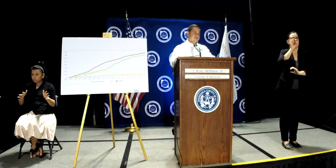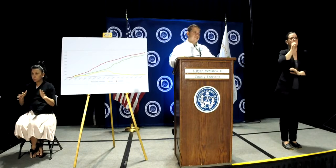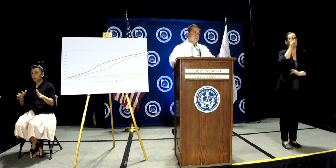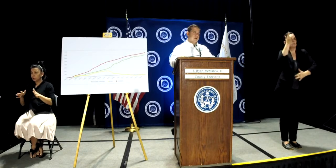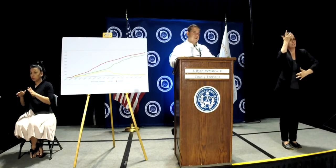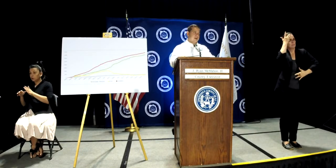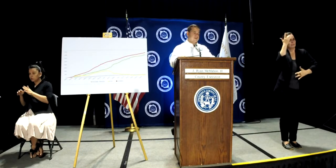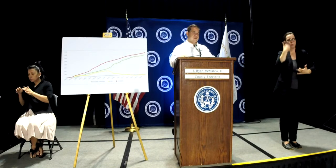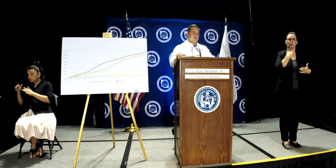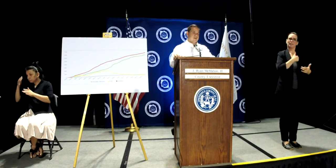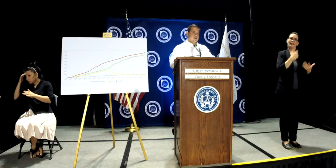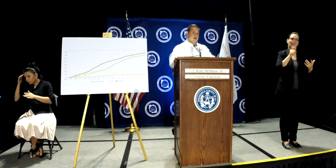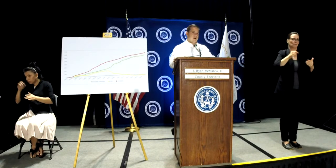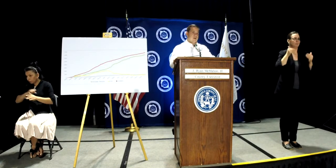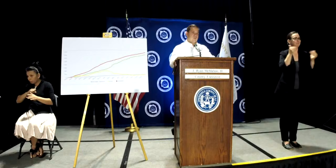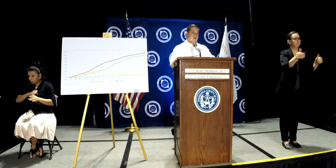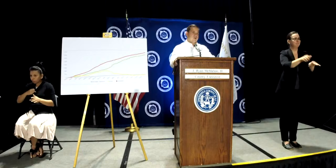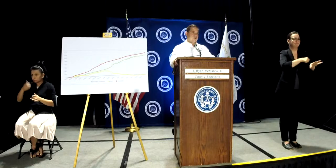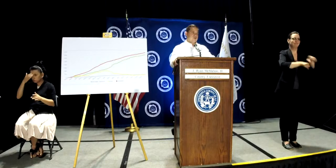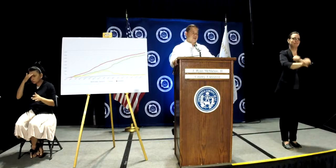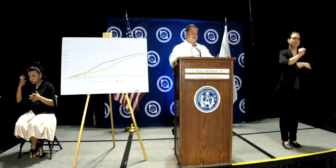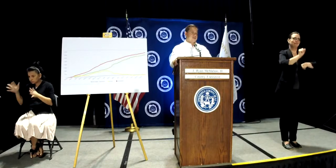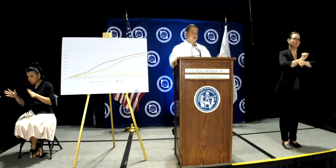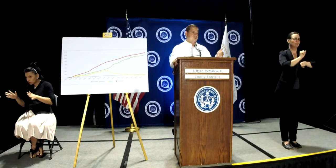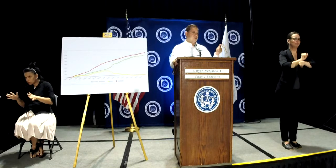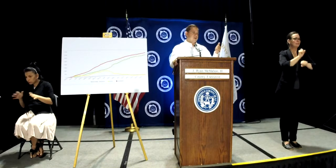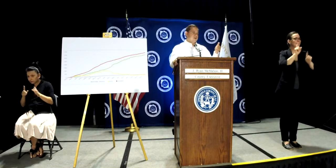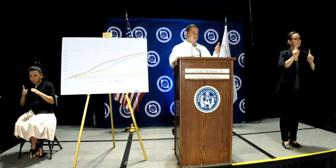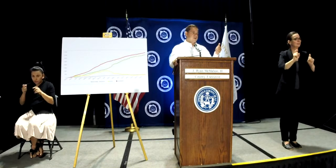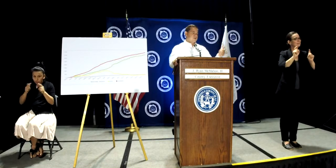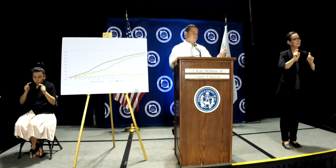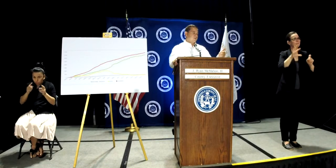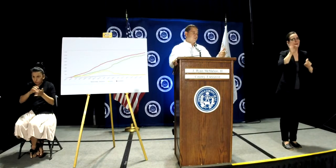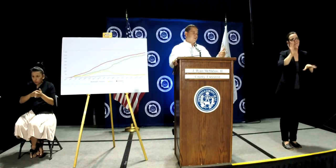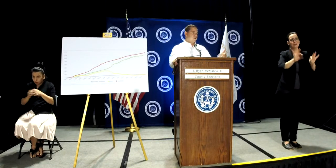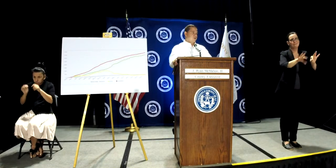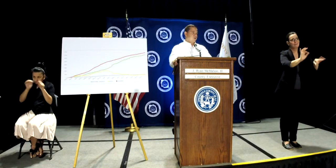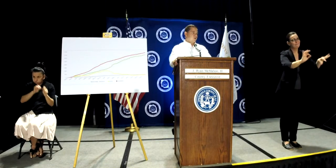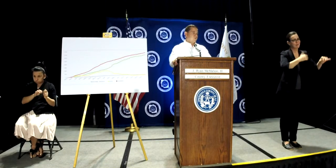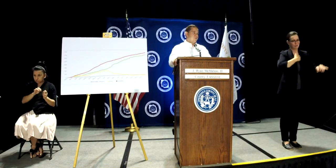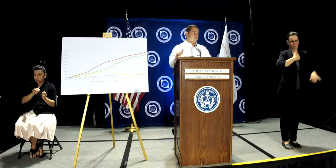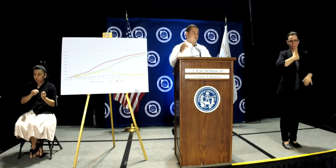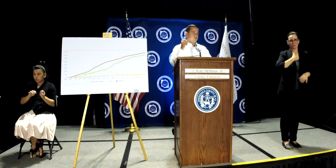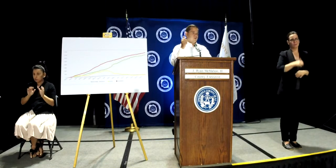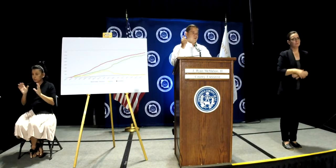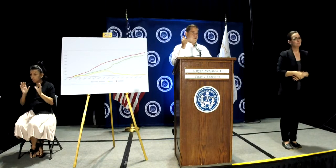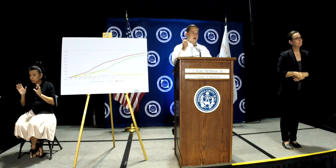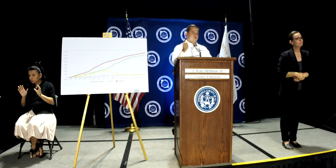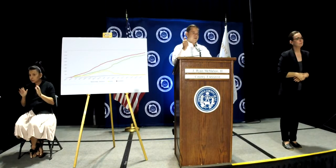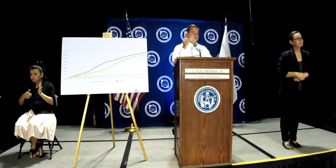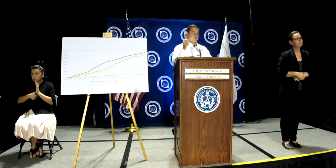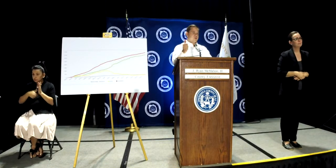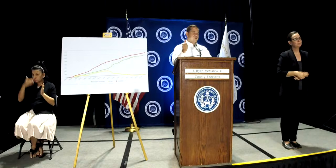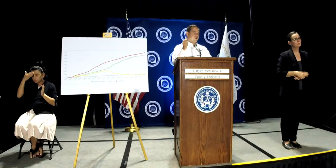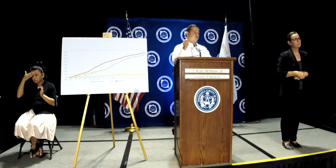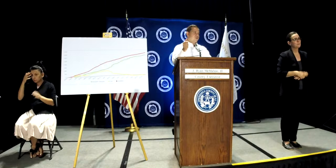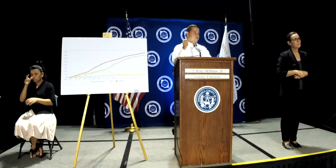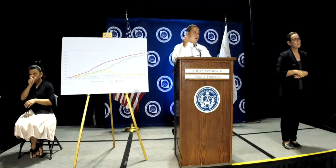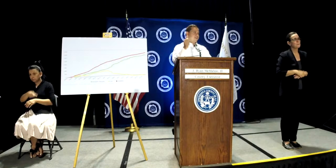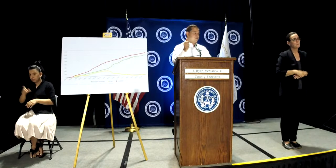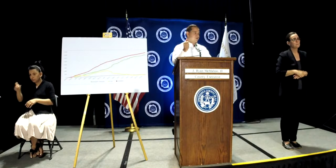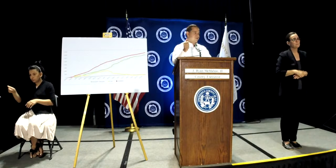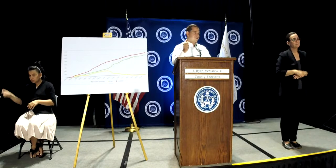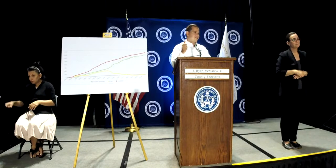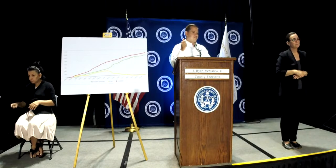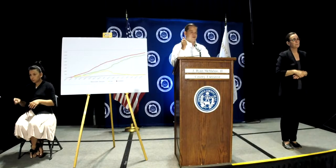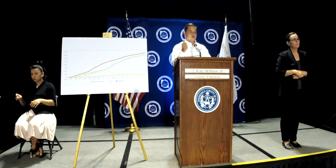the asymptomatic testing, or else you're just testing sick people or people who you have reason to believe COVID has